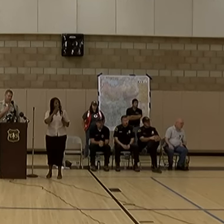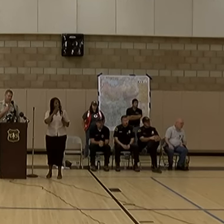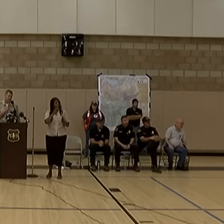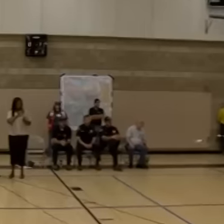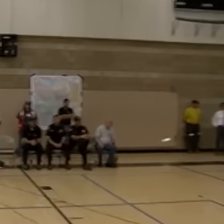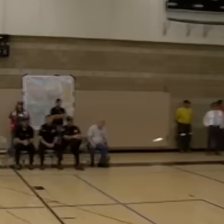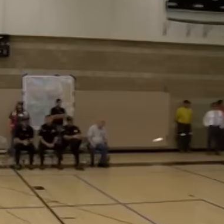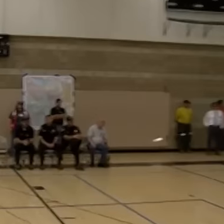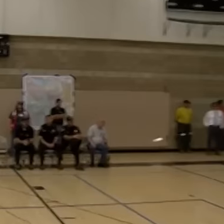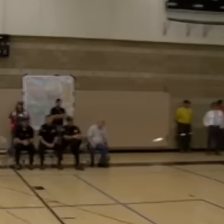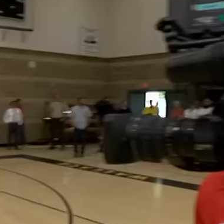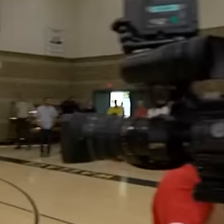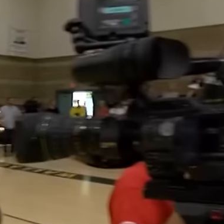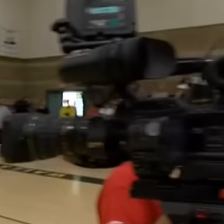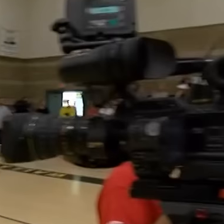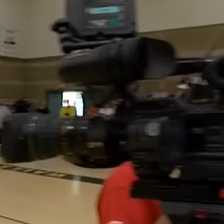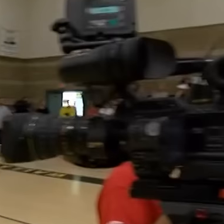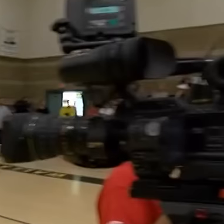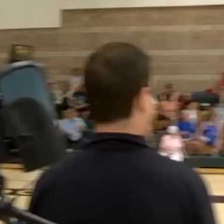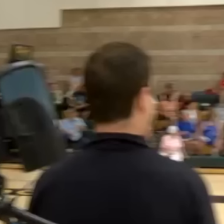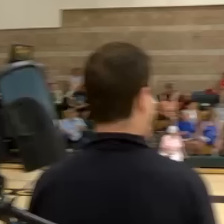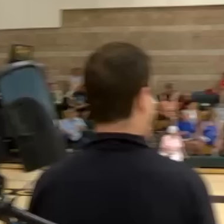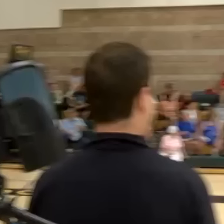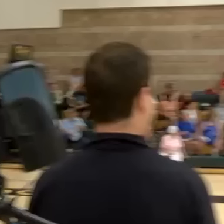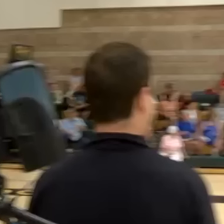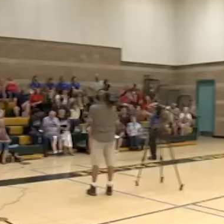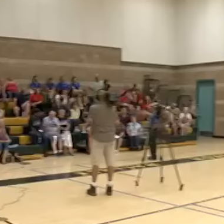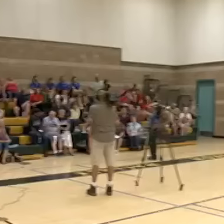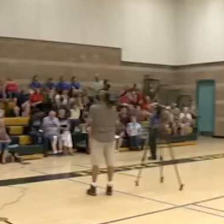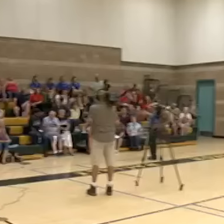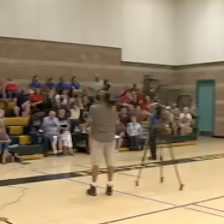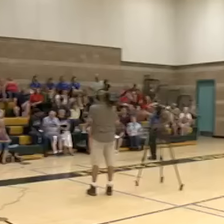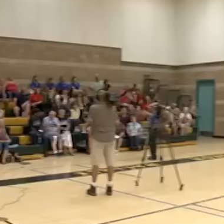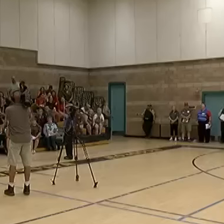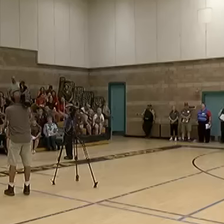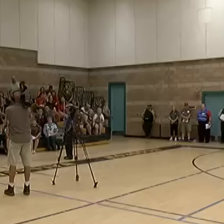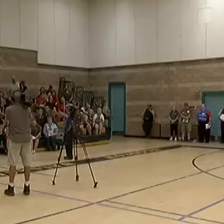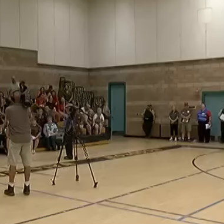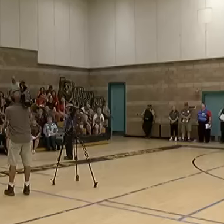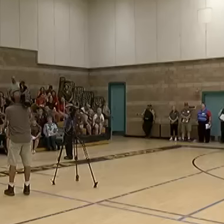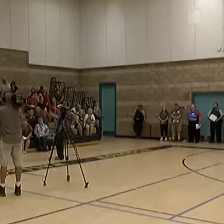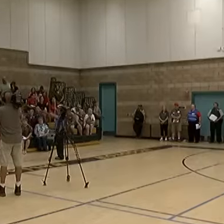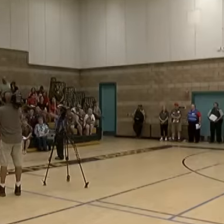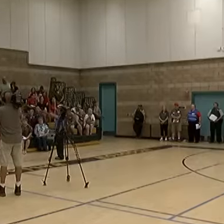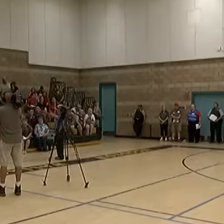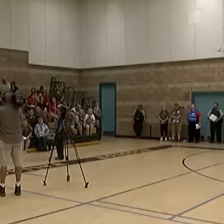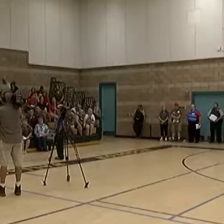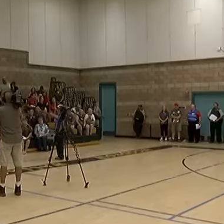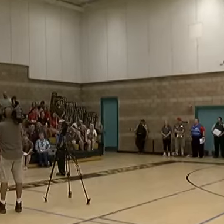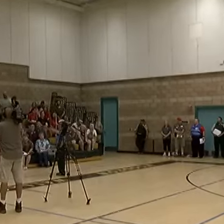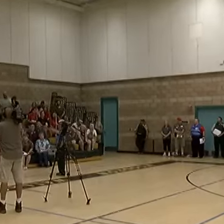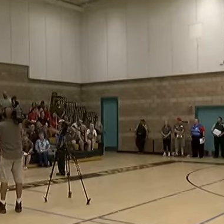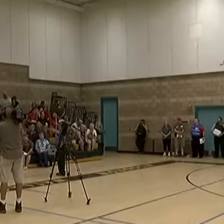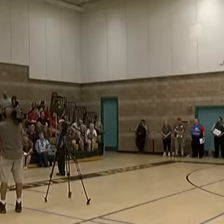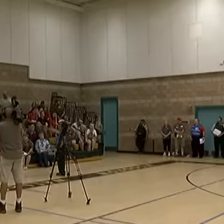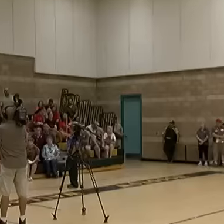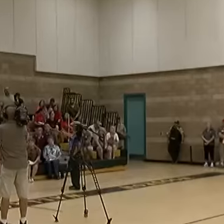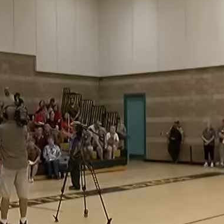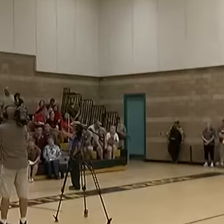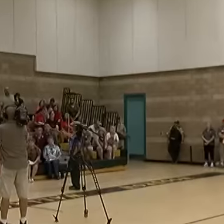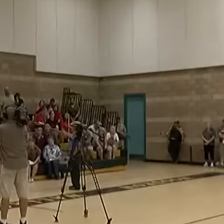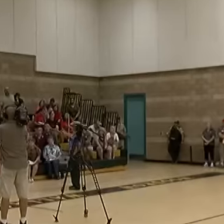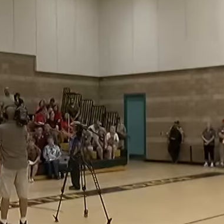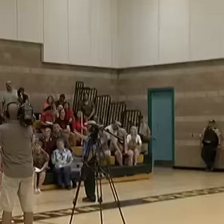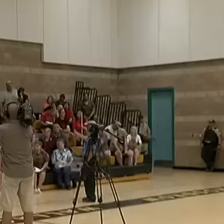what they need to do just to take care of their property and not condone anything other than that. So maybe you're not getting reports